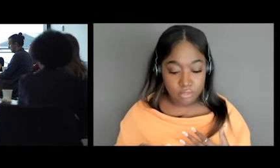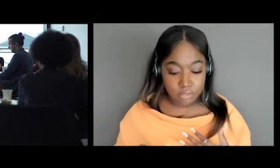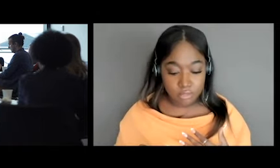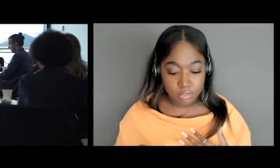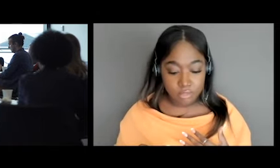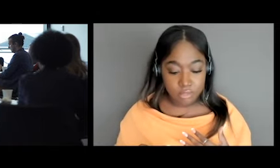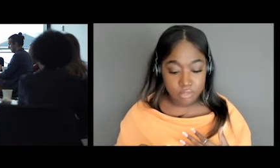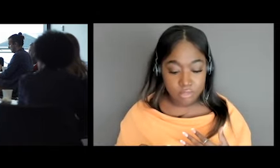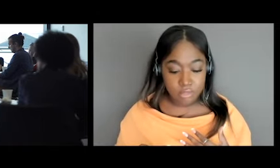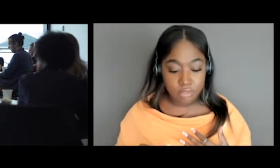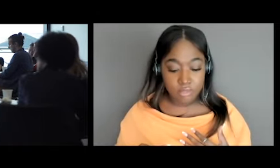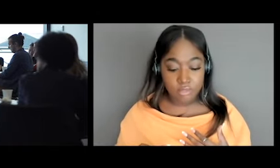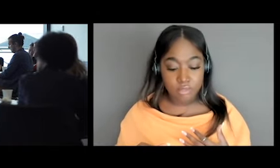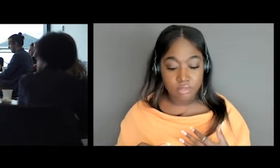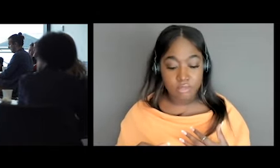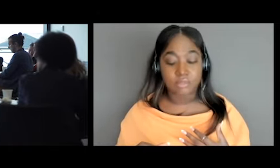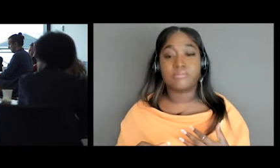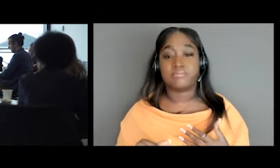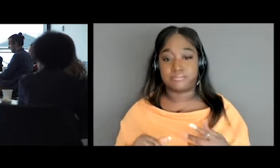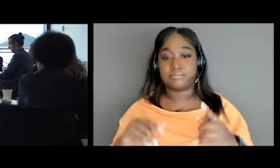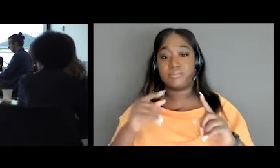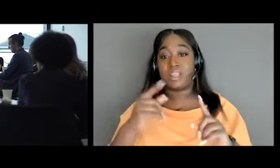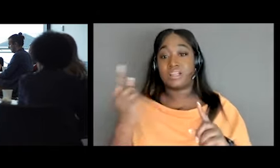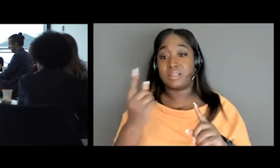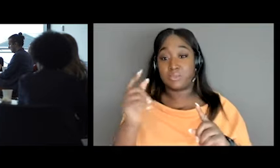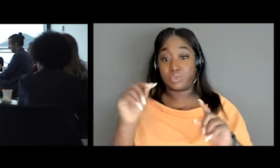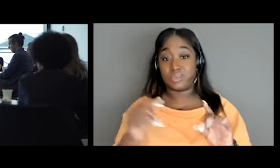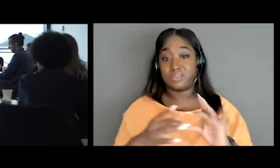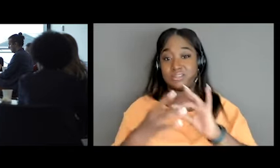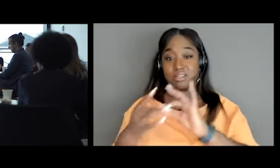but it seems like something that you could tie back to equity.